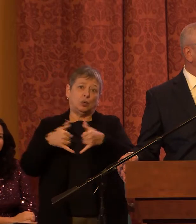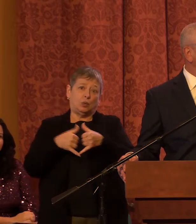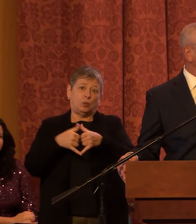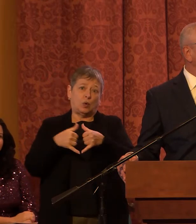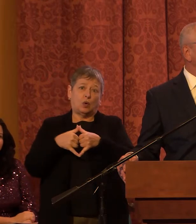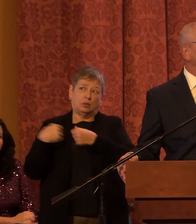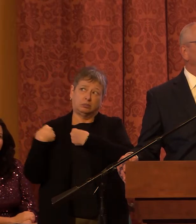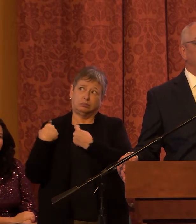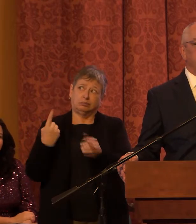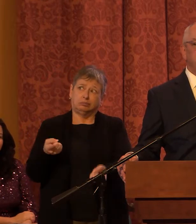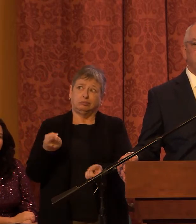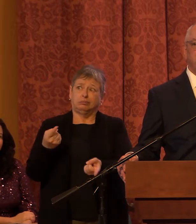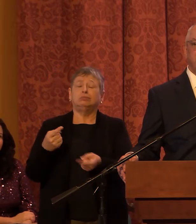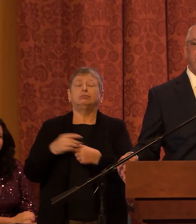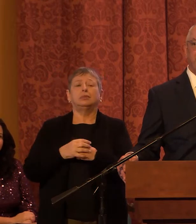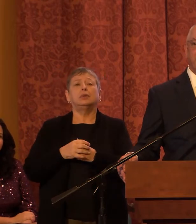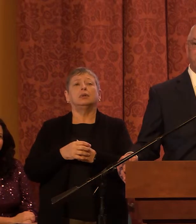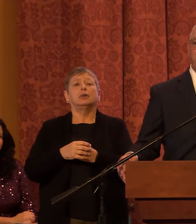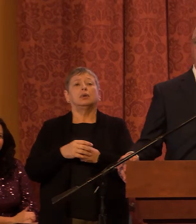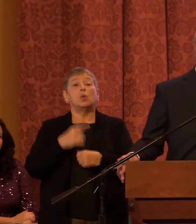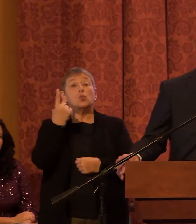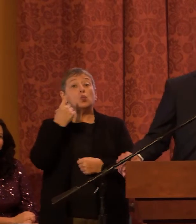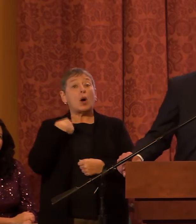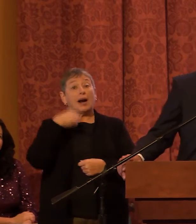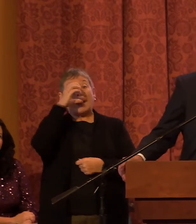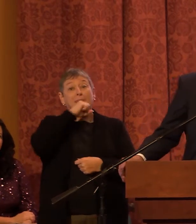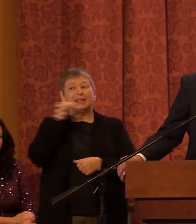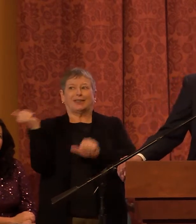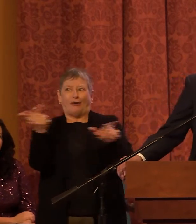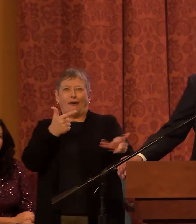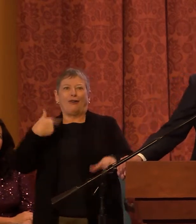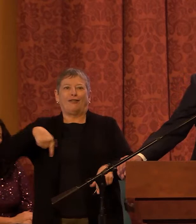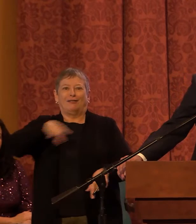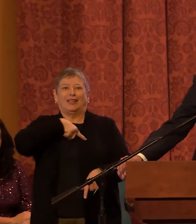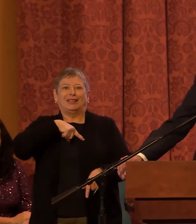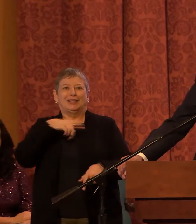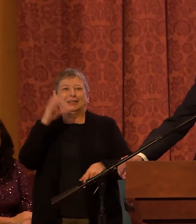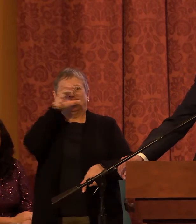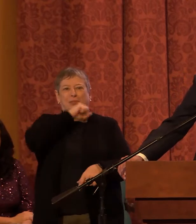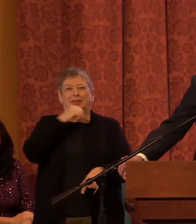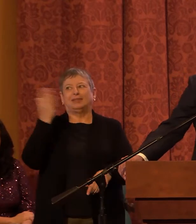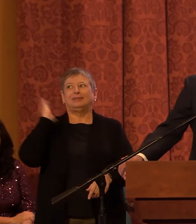while I was governor. And the one that I missed, we all missed, and that was back in 2020.